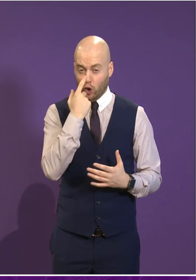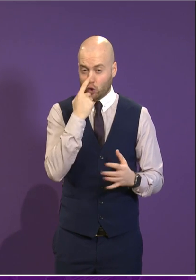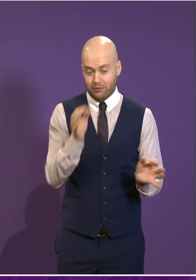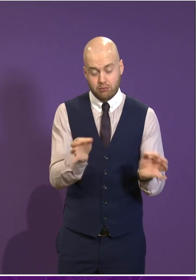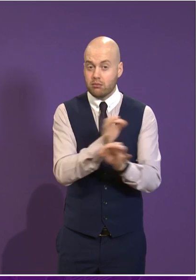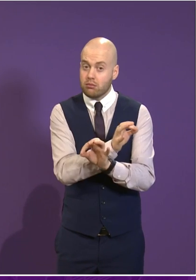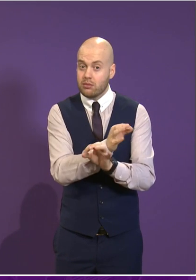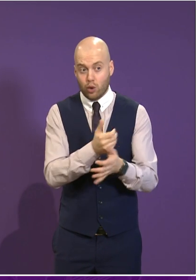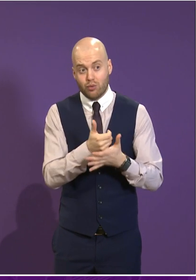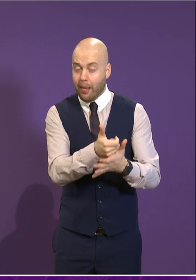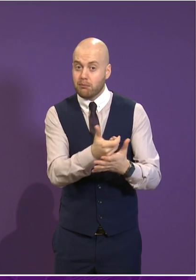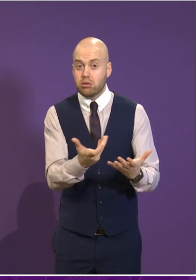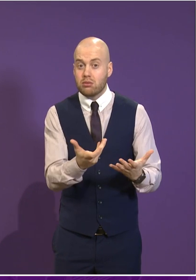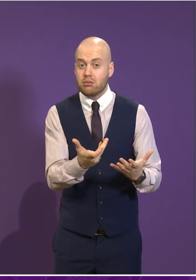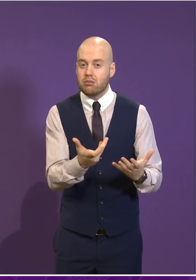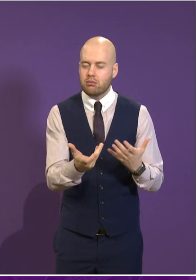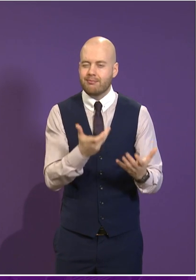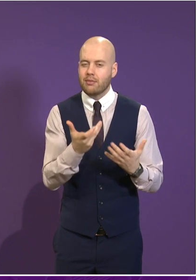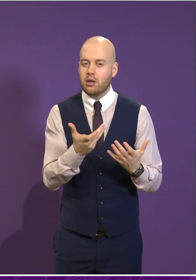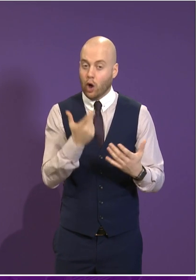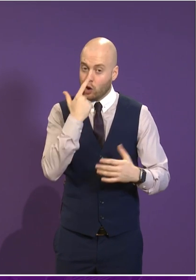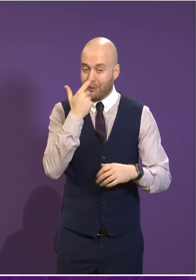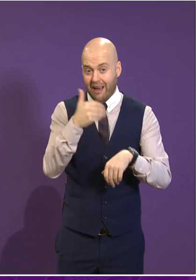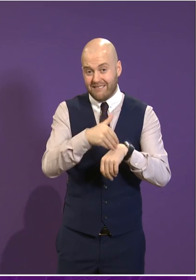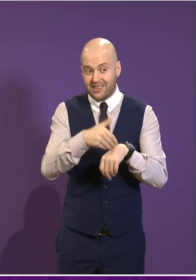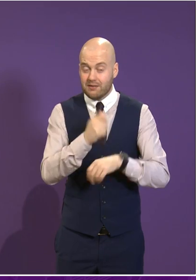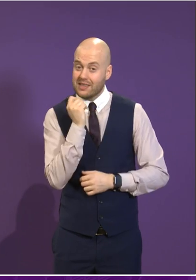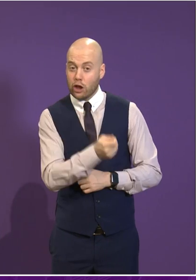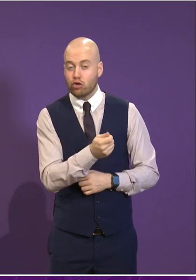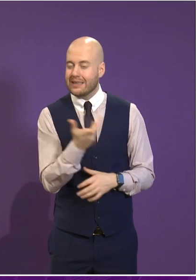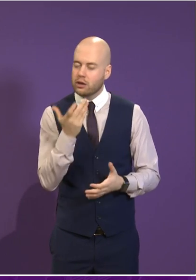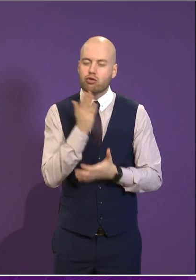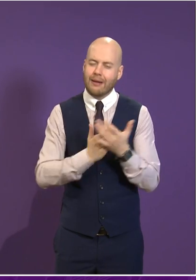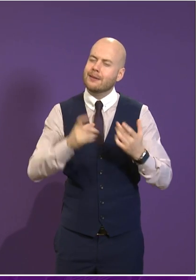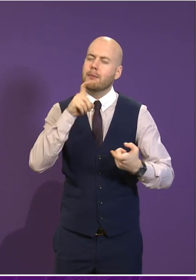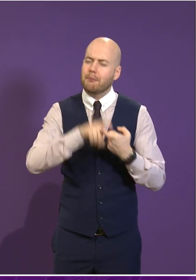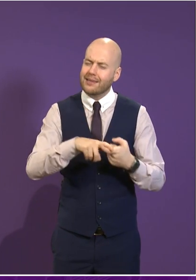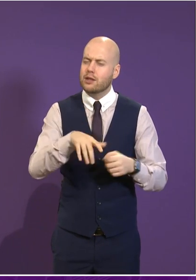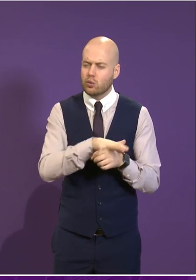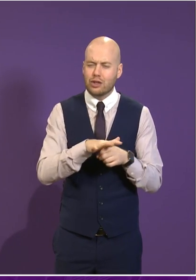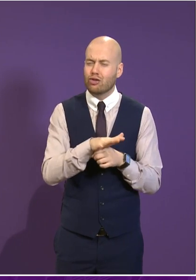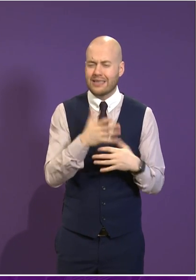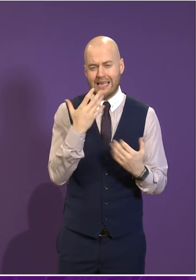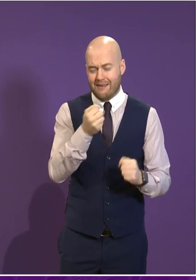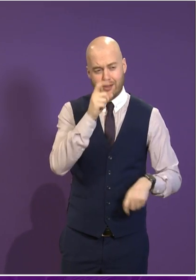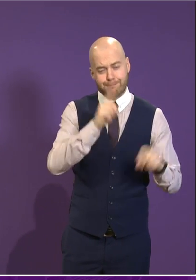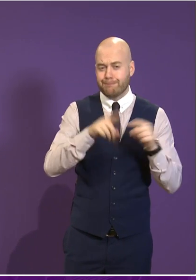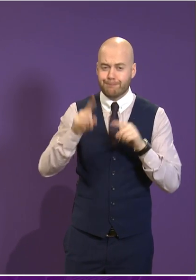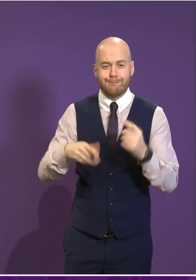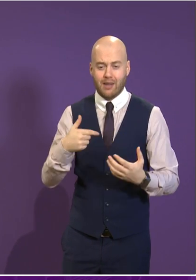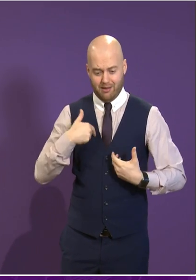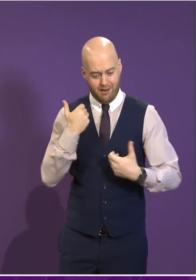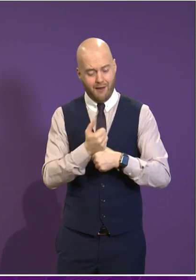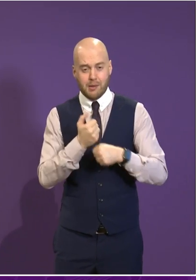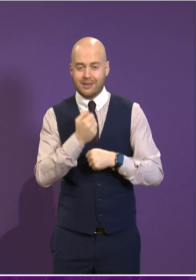but sometimes, you know, they can be effective. There are, of course, a range of activities you can undertake as a government. It's